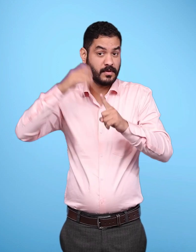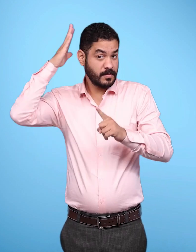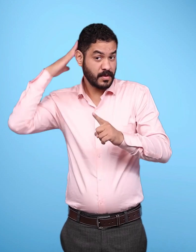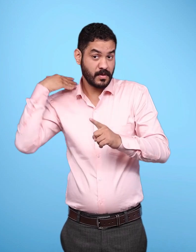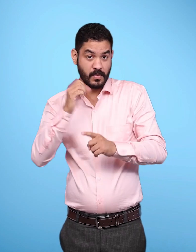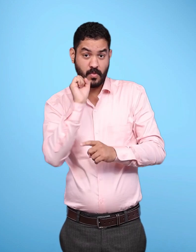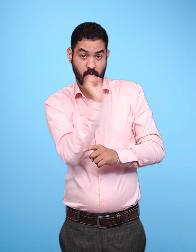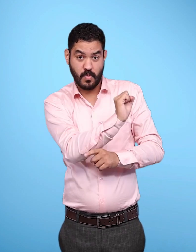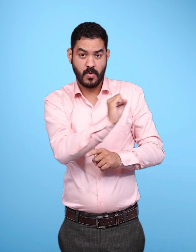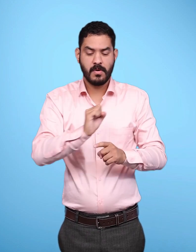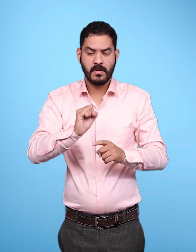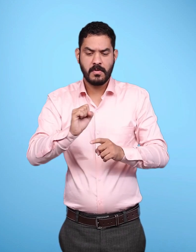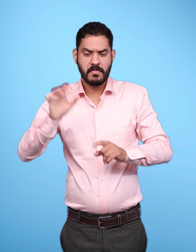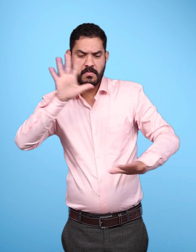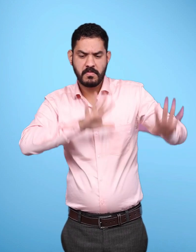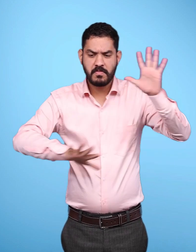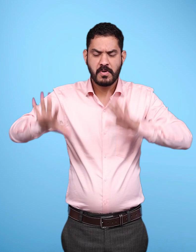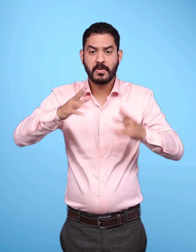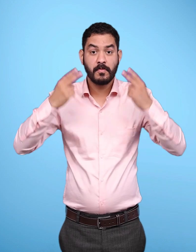His most famous play,